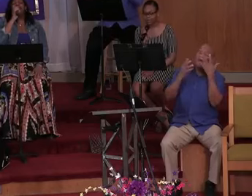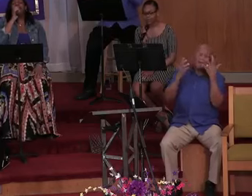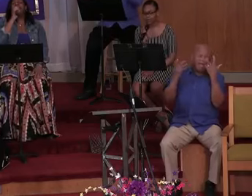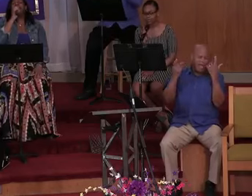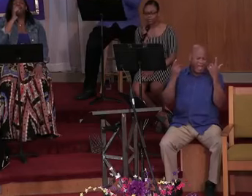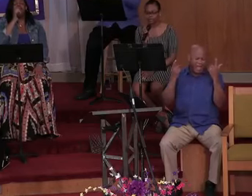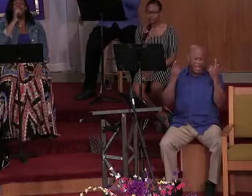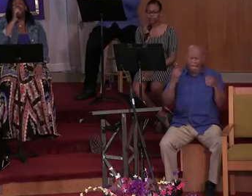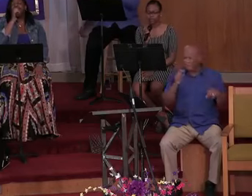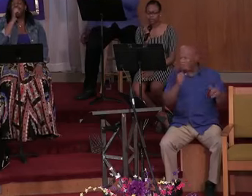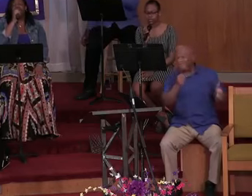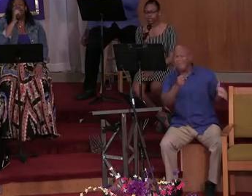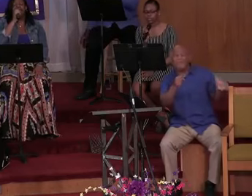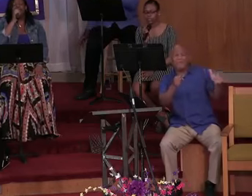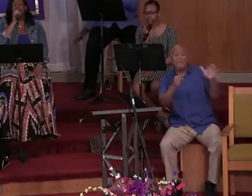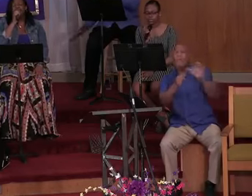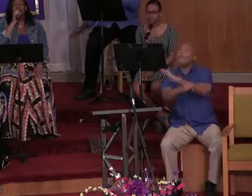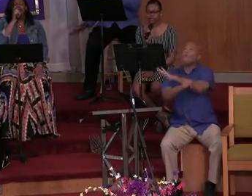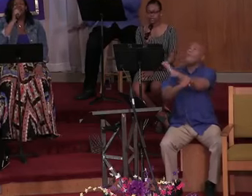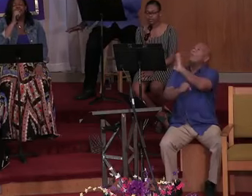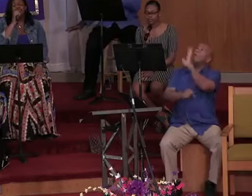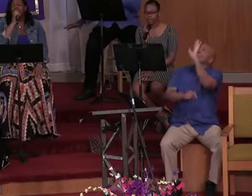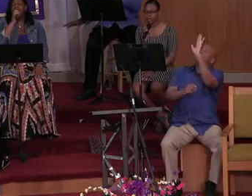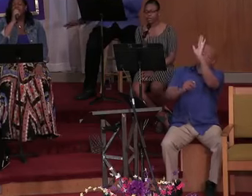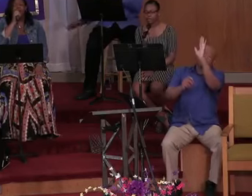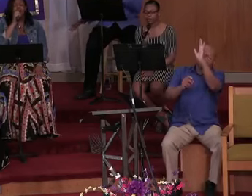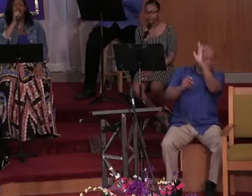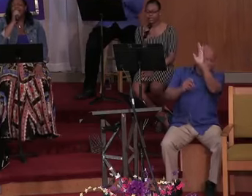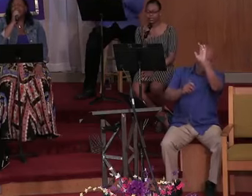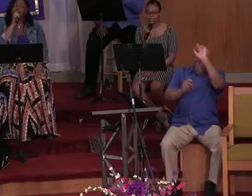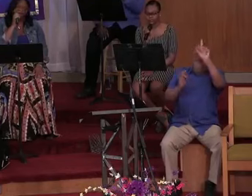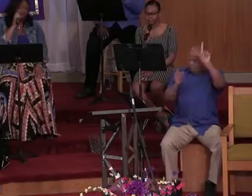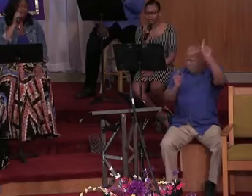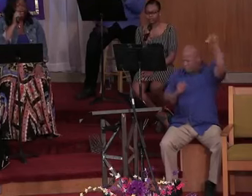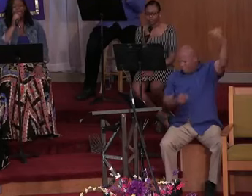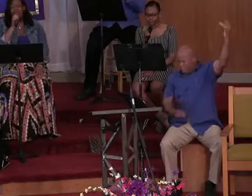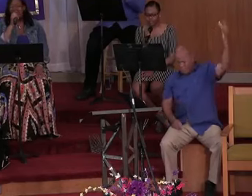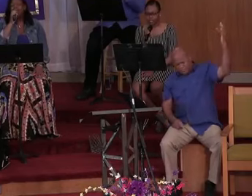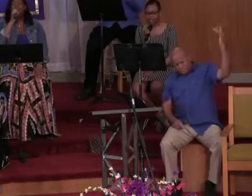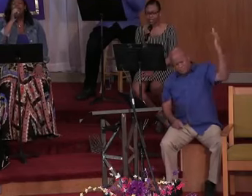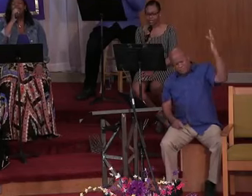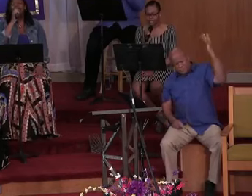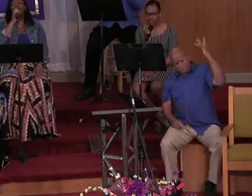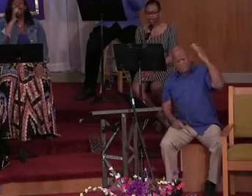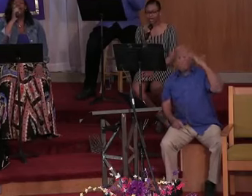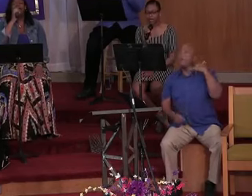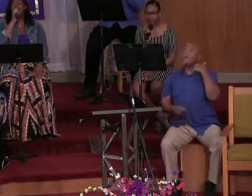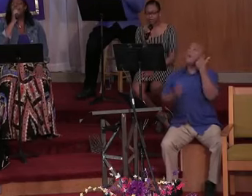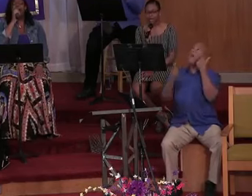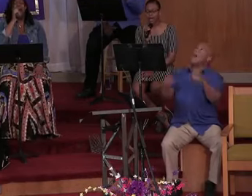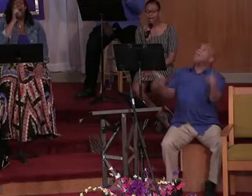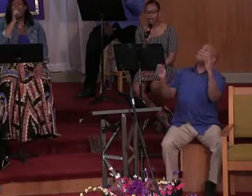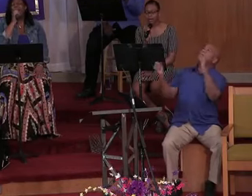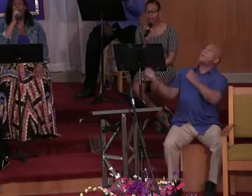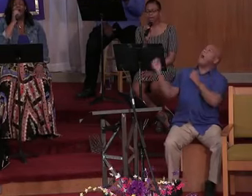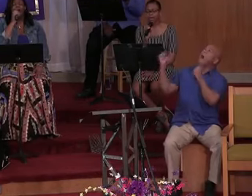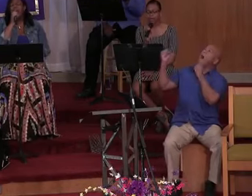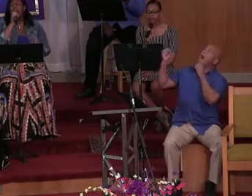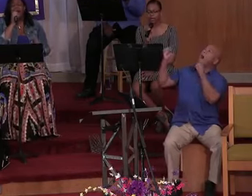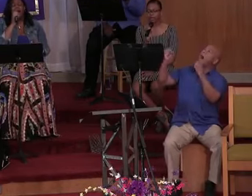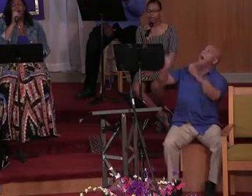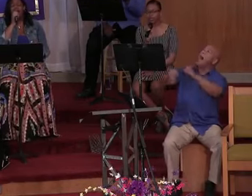in the fullness of your grace, in the